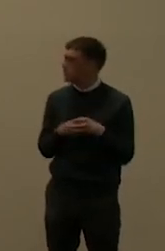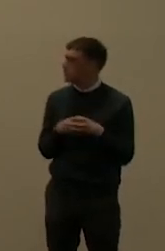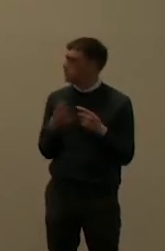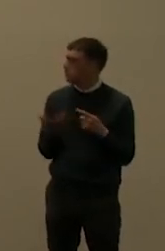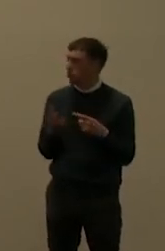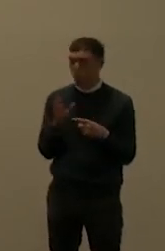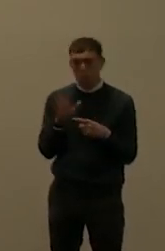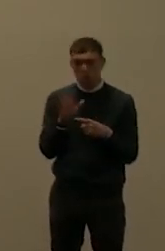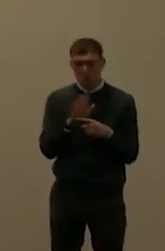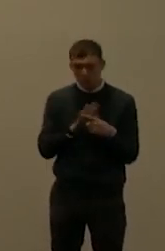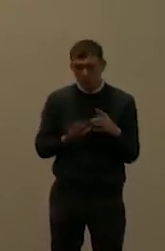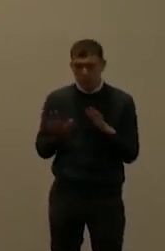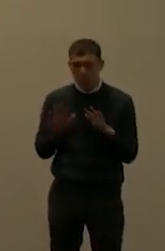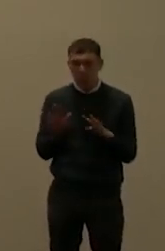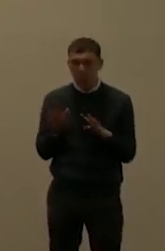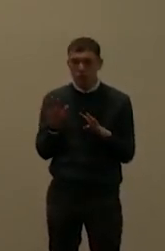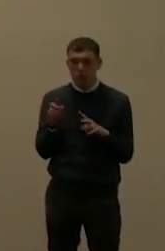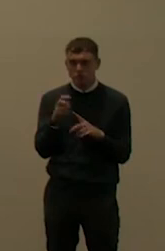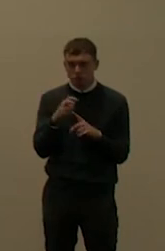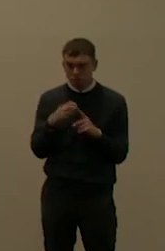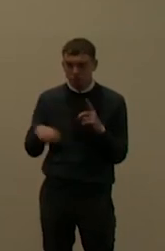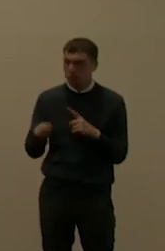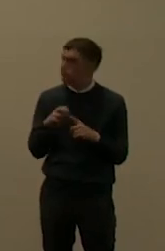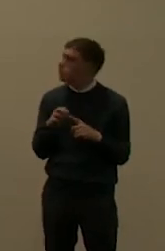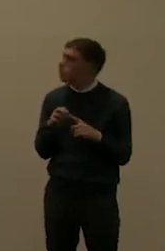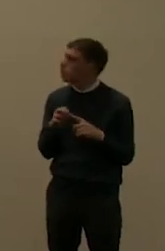average round trip time, for example, and we want to